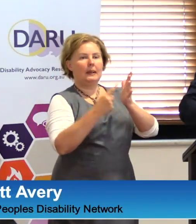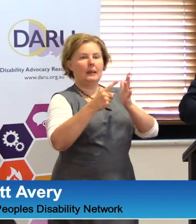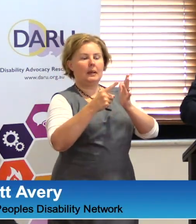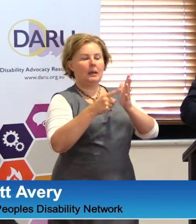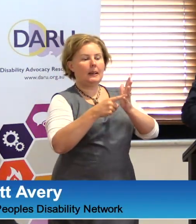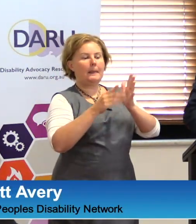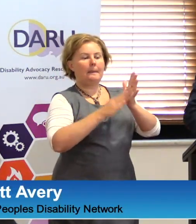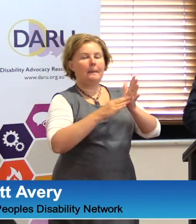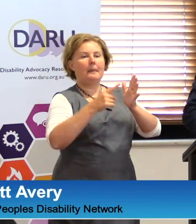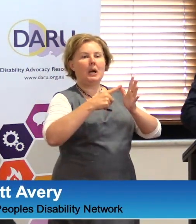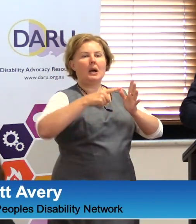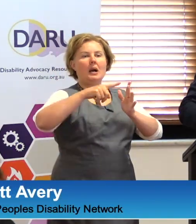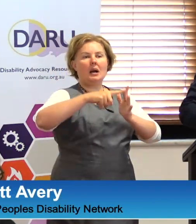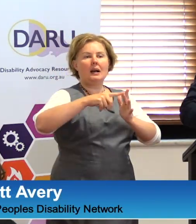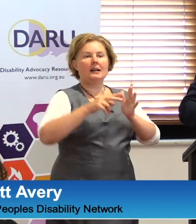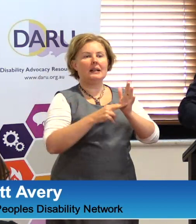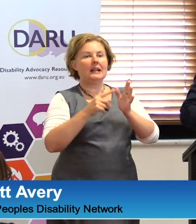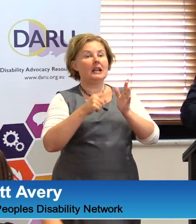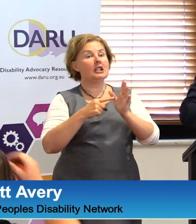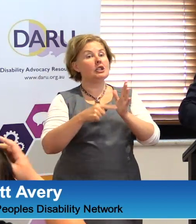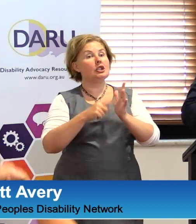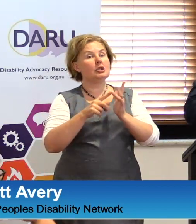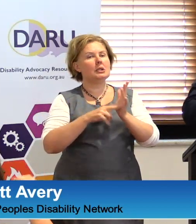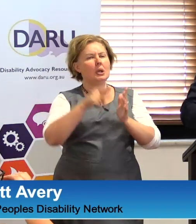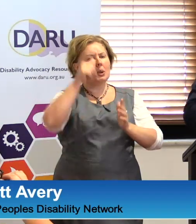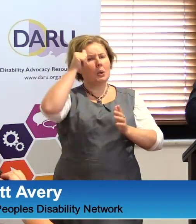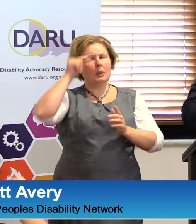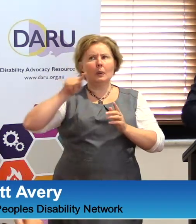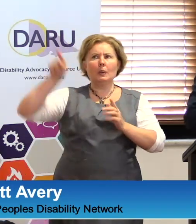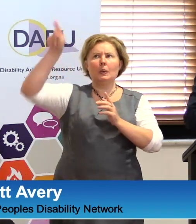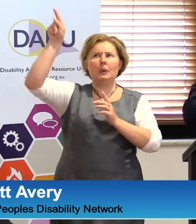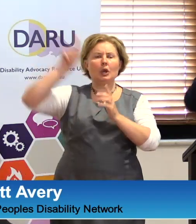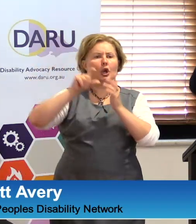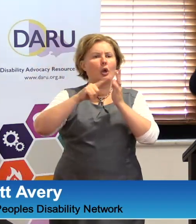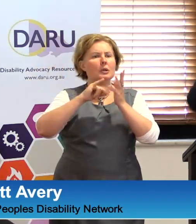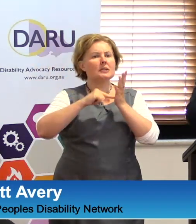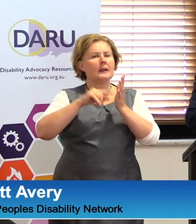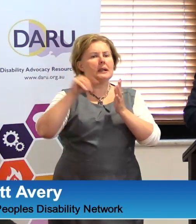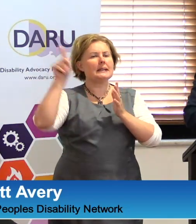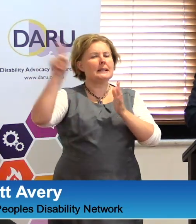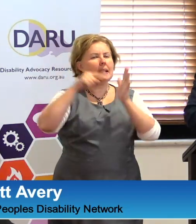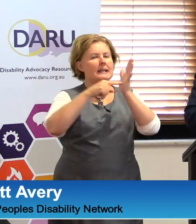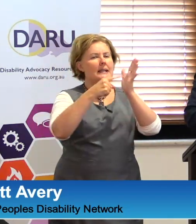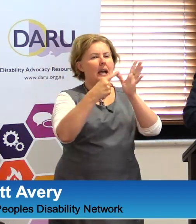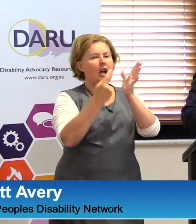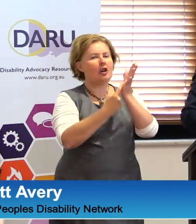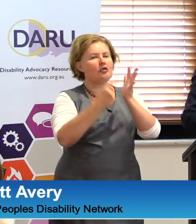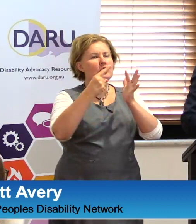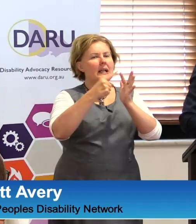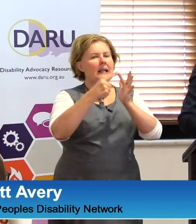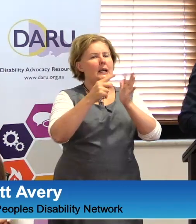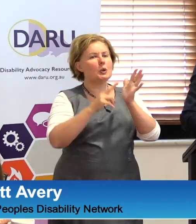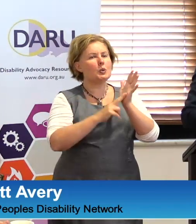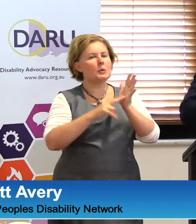think in rivers a lot. So if people know the Manning River around Taree, that's where my mob's from in New South Wales. So if you're